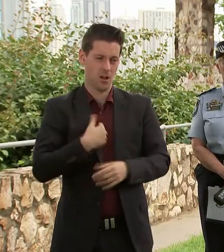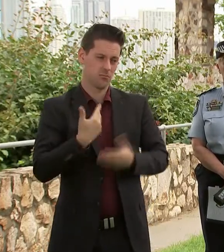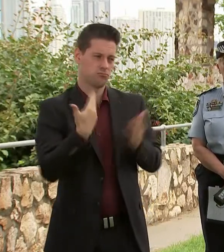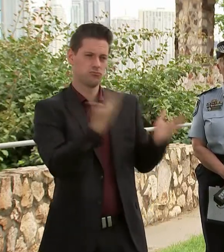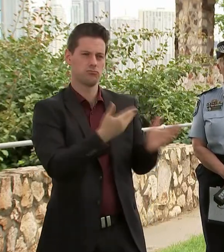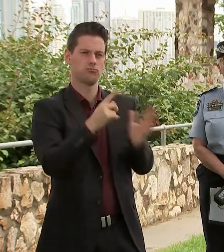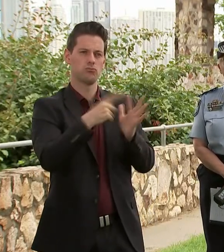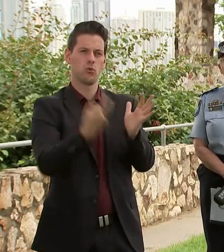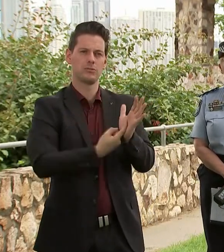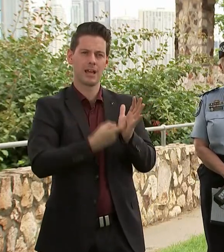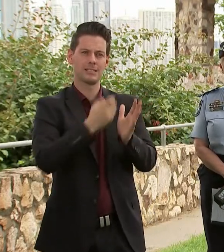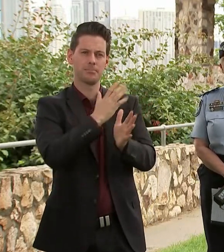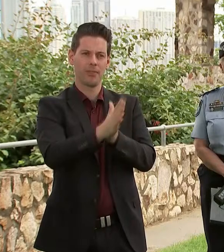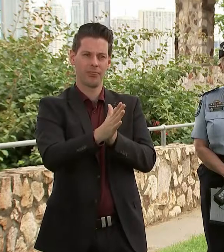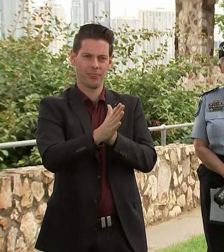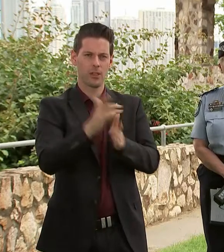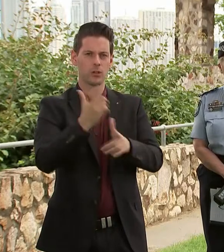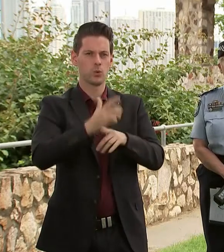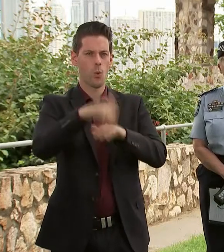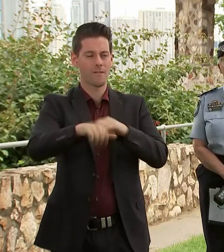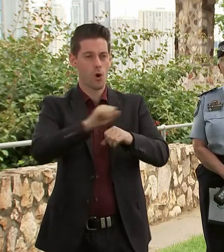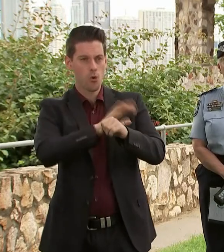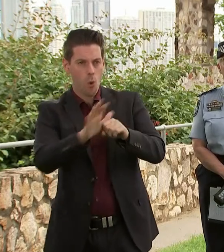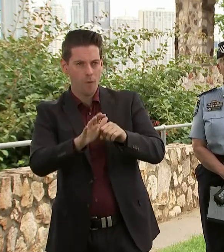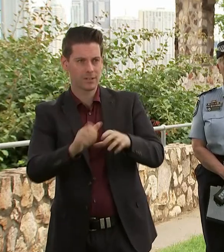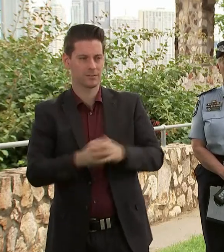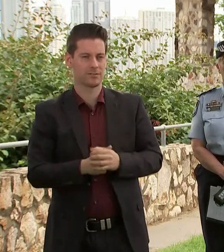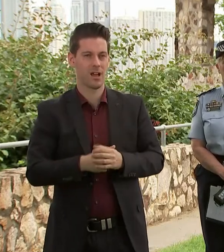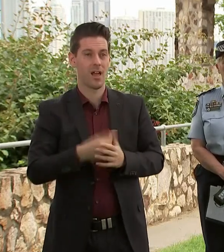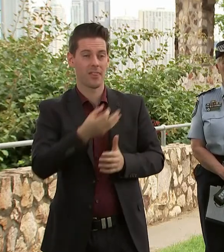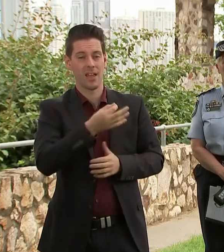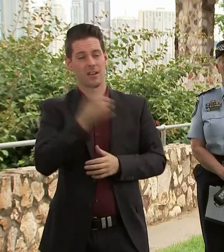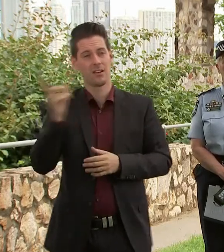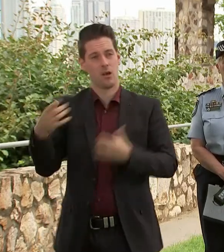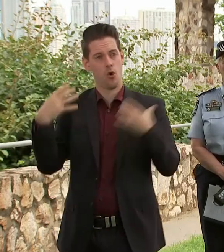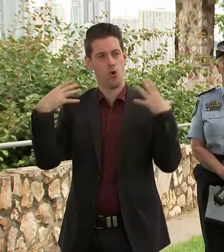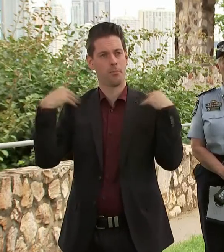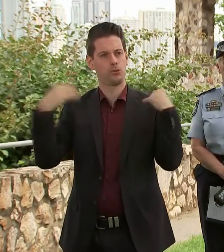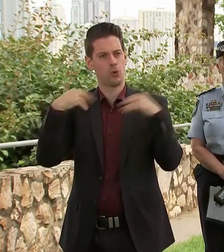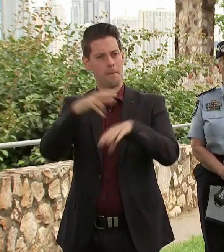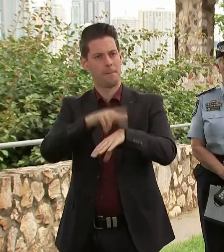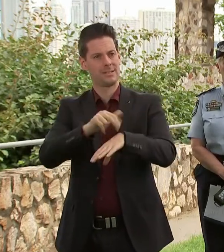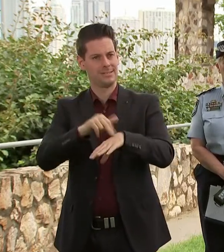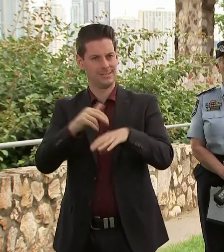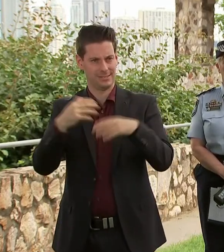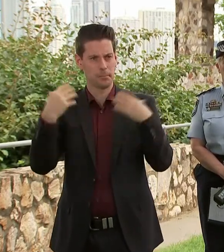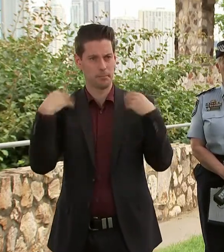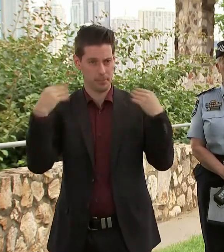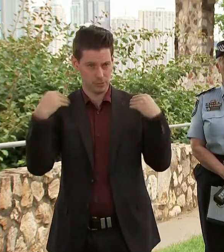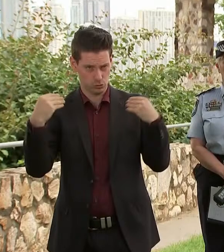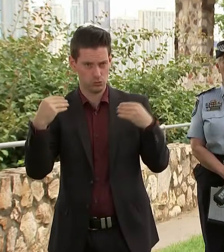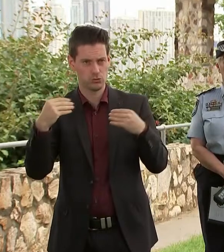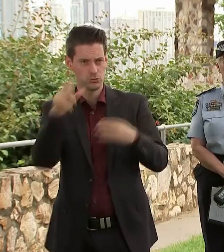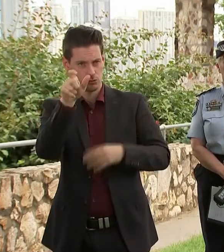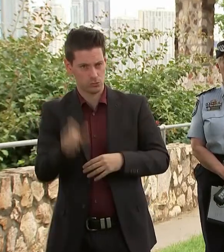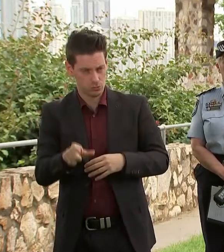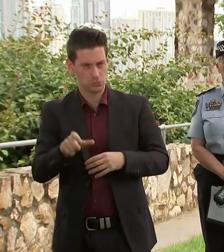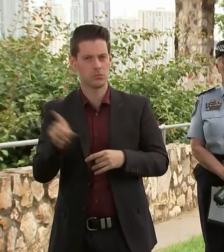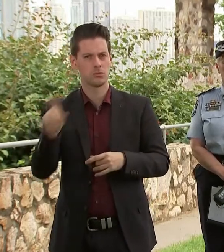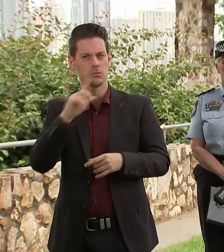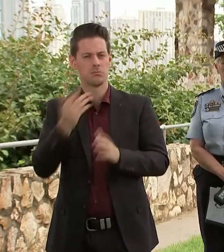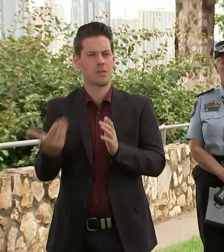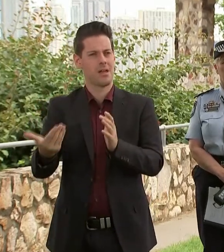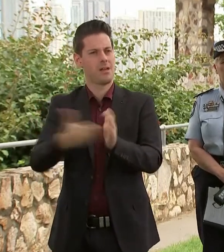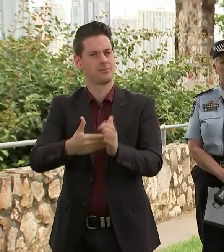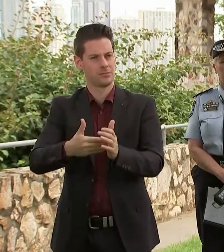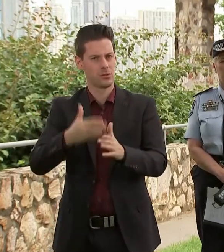we are today with COVID cases. And then I'll ask the Commissioner, Katarina Carroll, the Commissioner of the Queensland Police Service, to say a